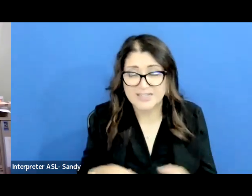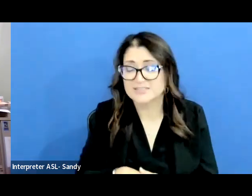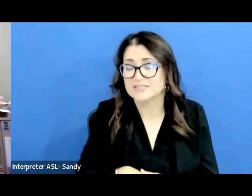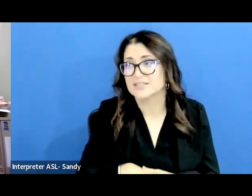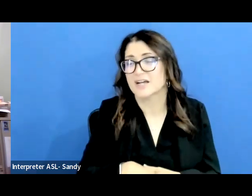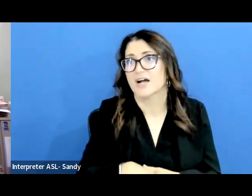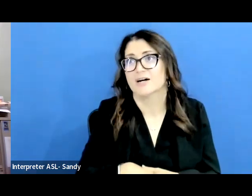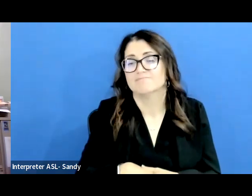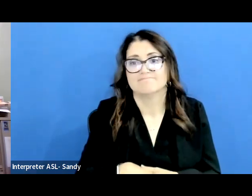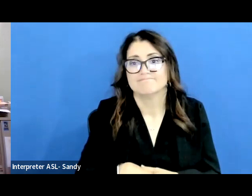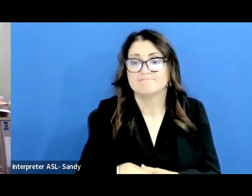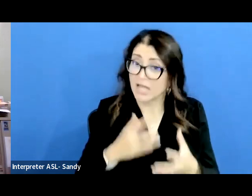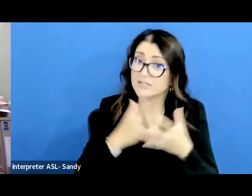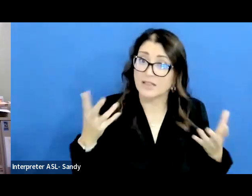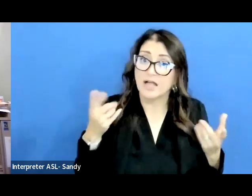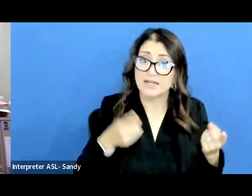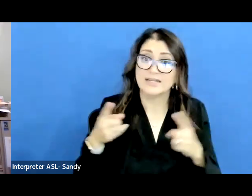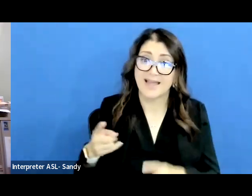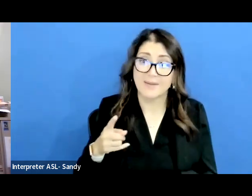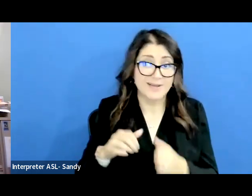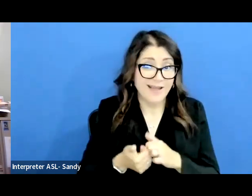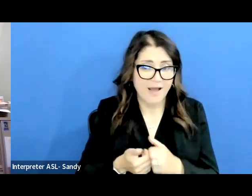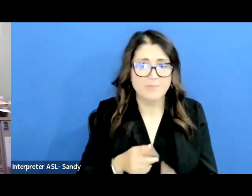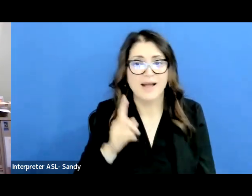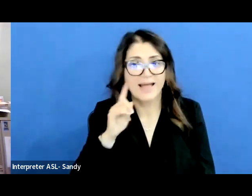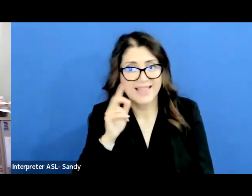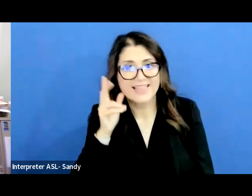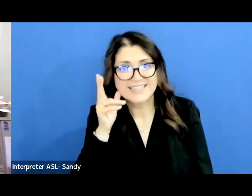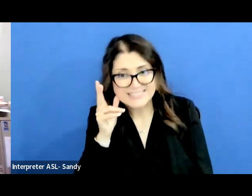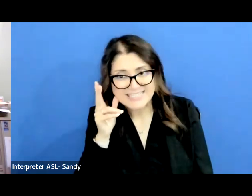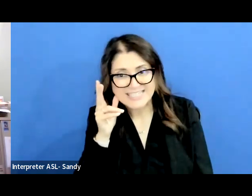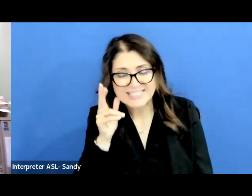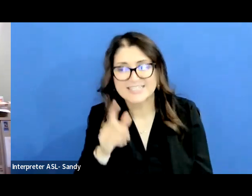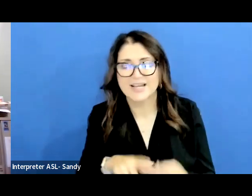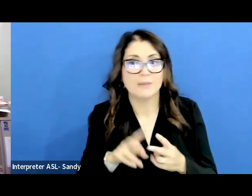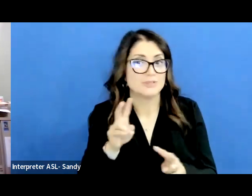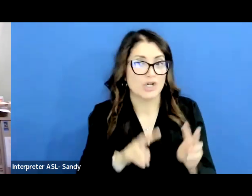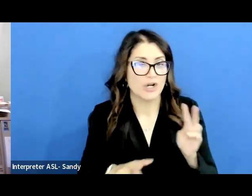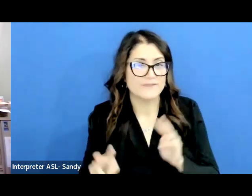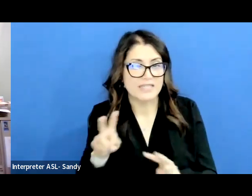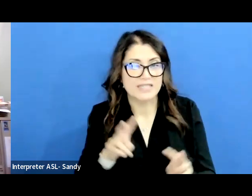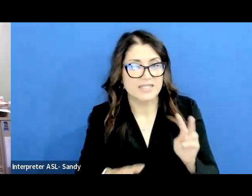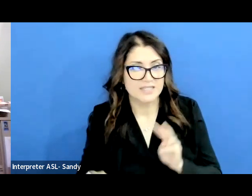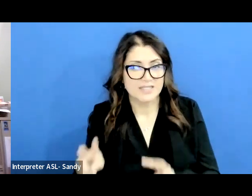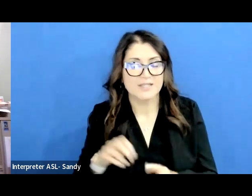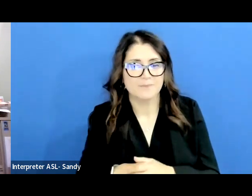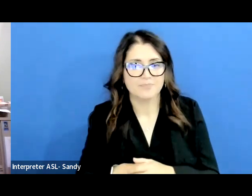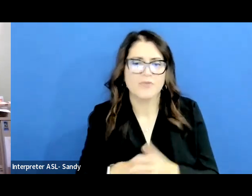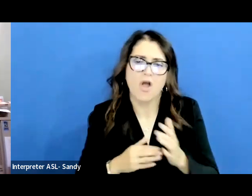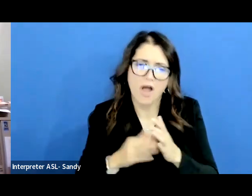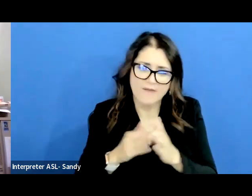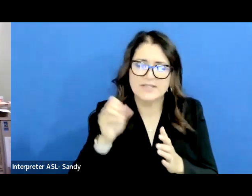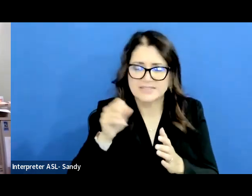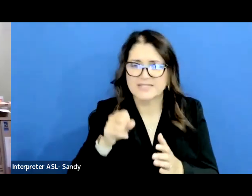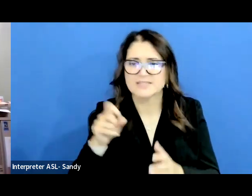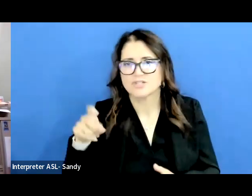What, you know, and a lot of that can happen just by listening to them, by observing. You know, certainly a lot of times there's needs like